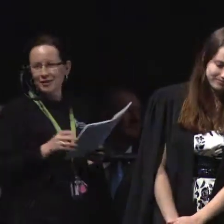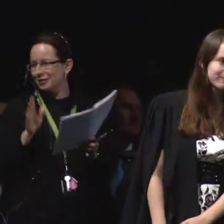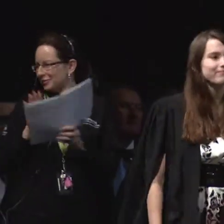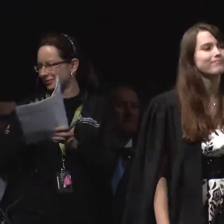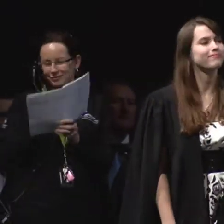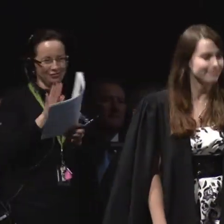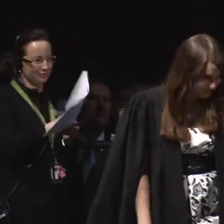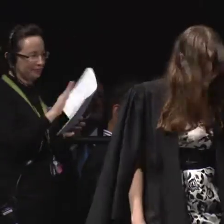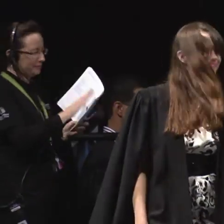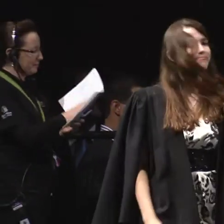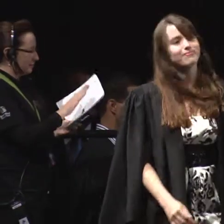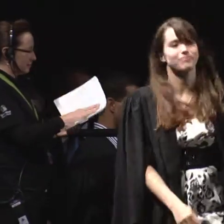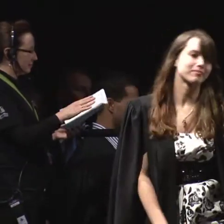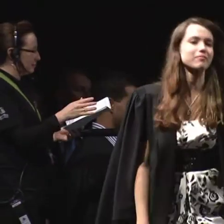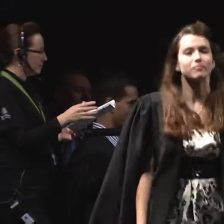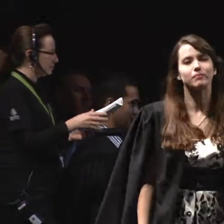Bagnall.